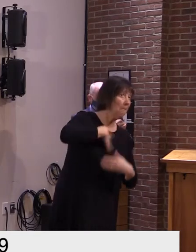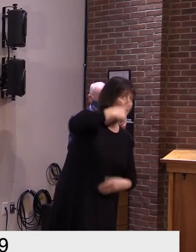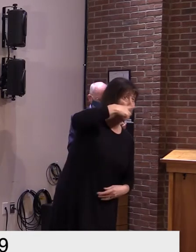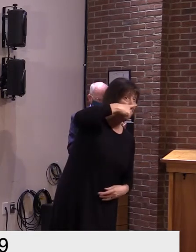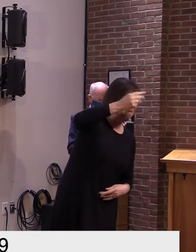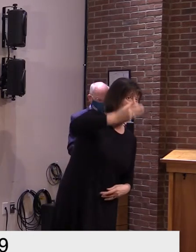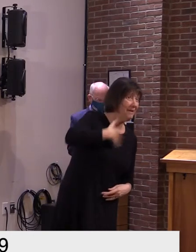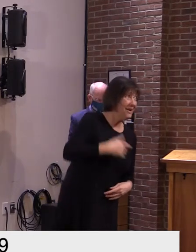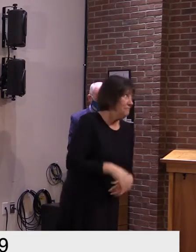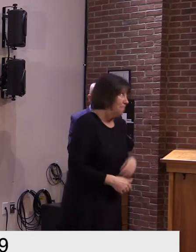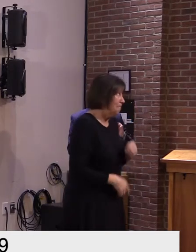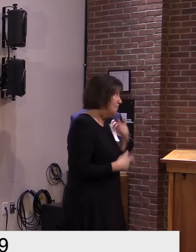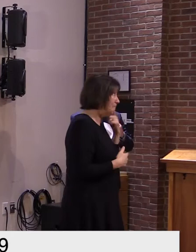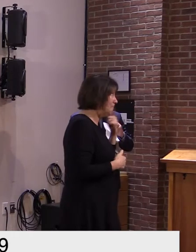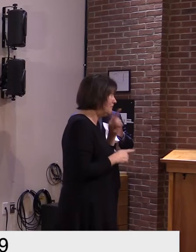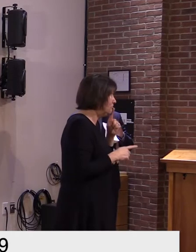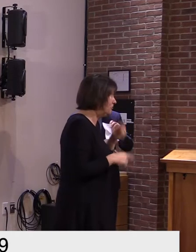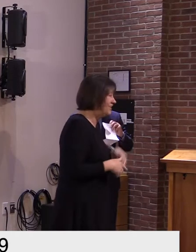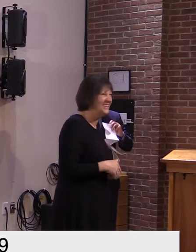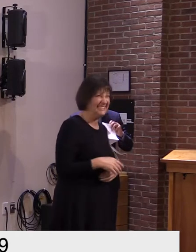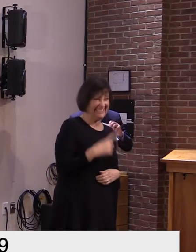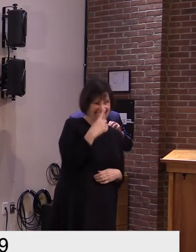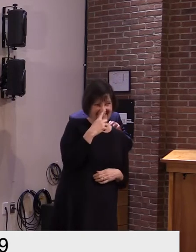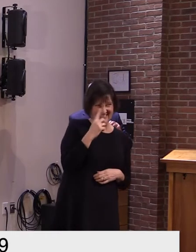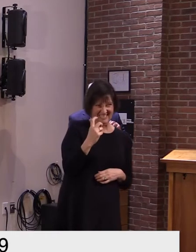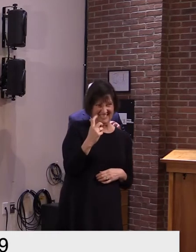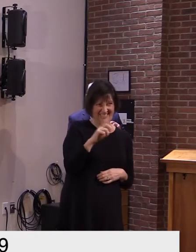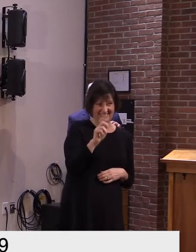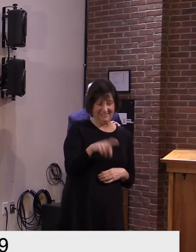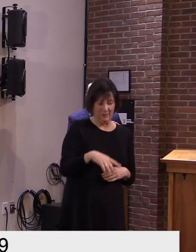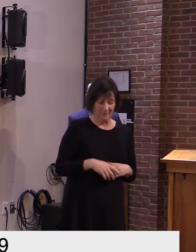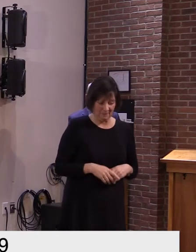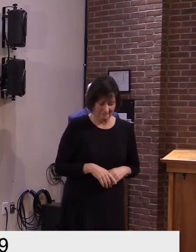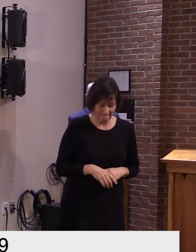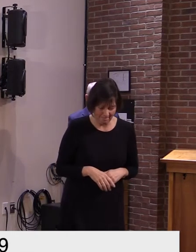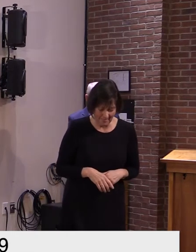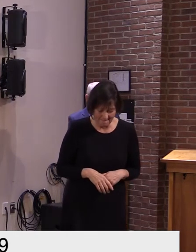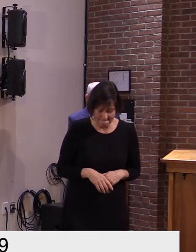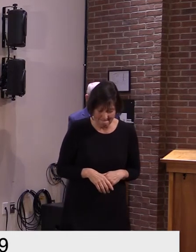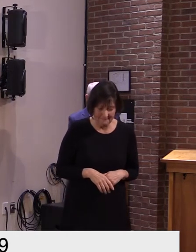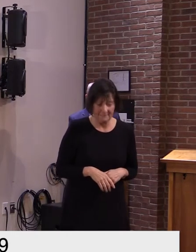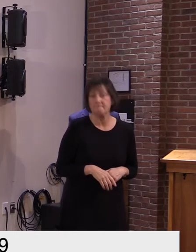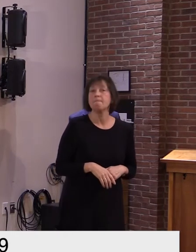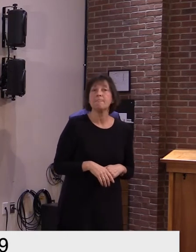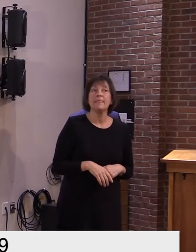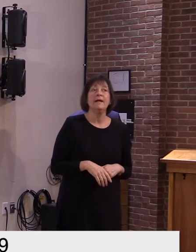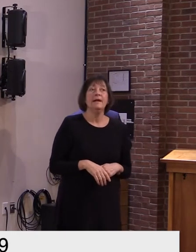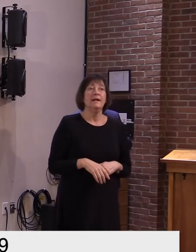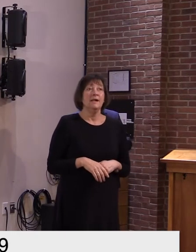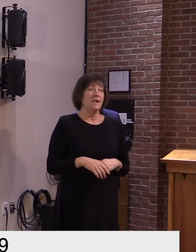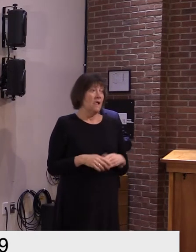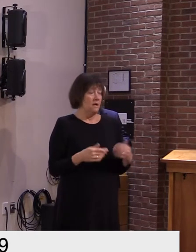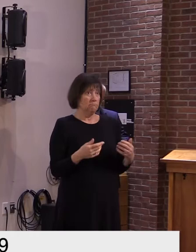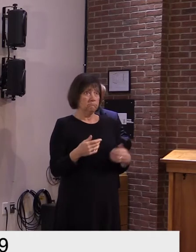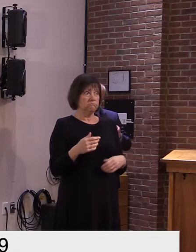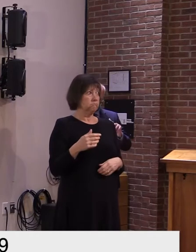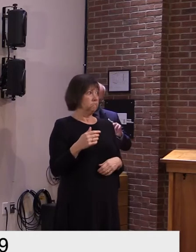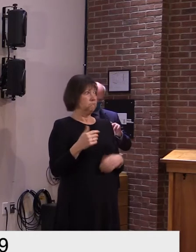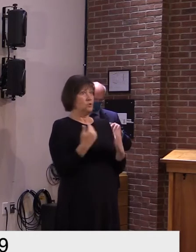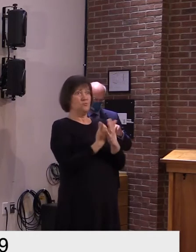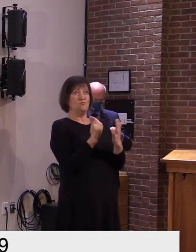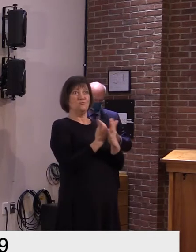know. Yeah. And if I could ask one more question. Now that we are able to gather with a single